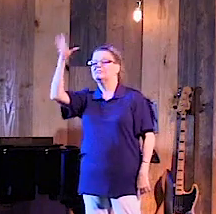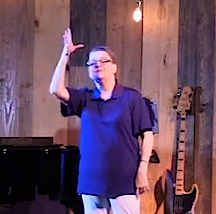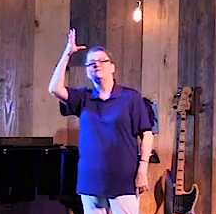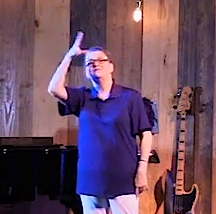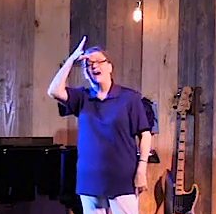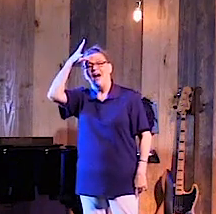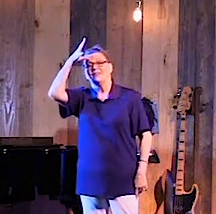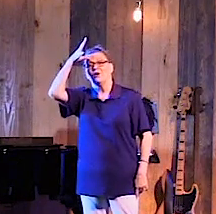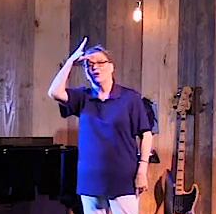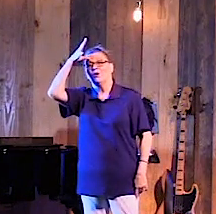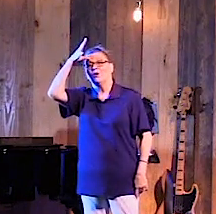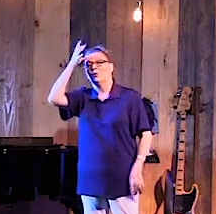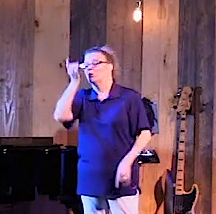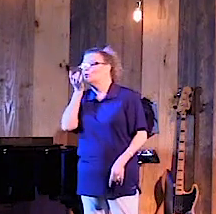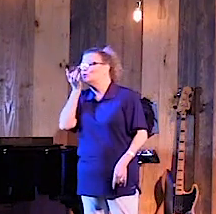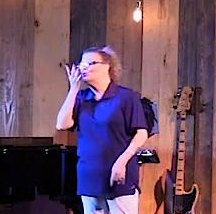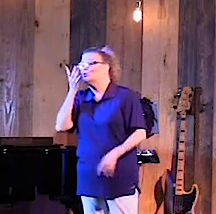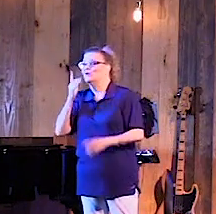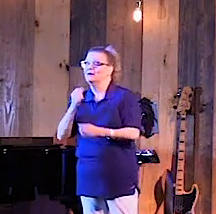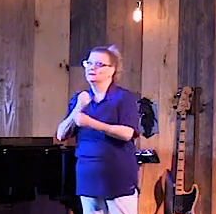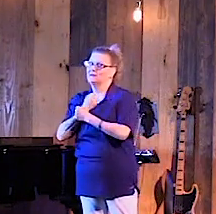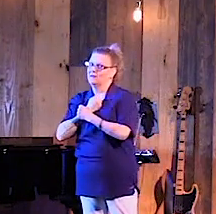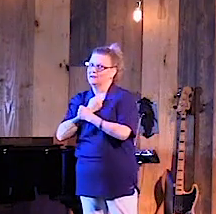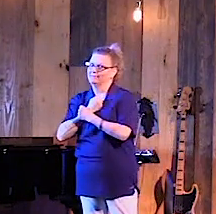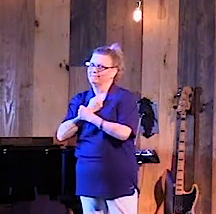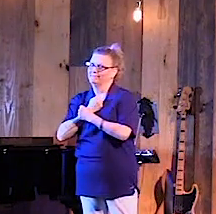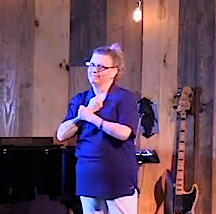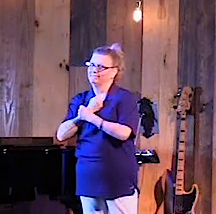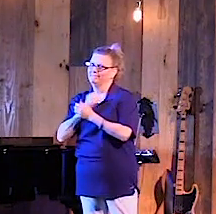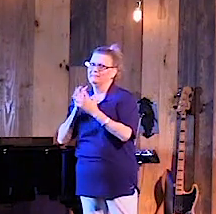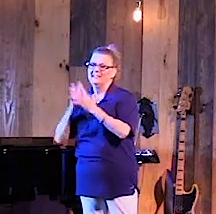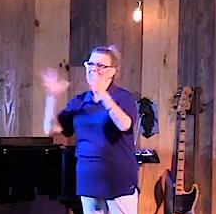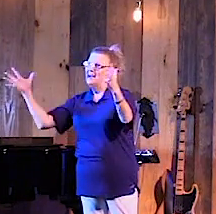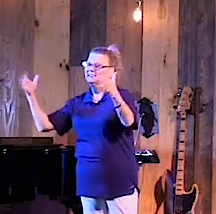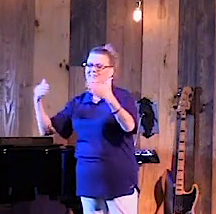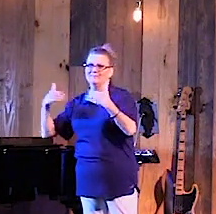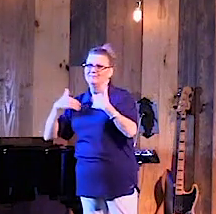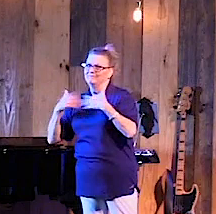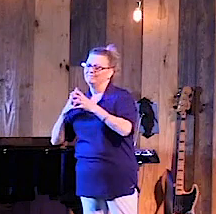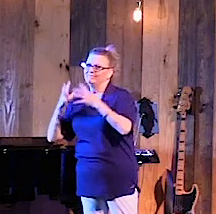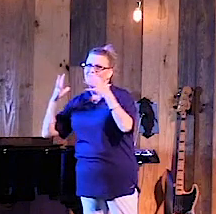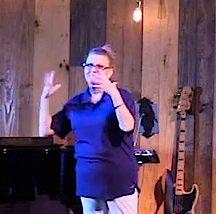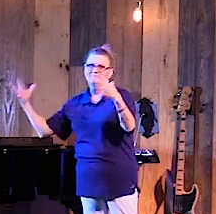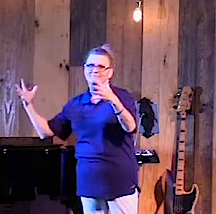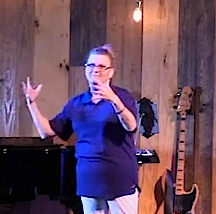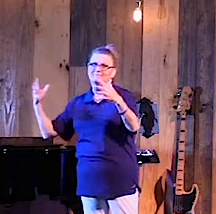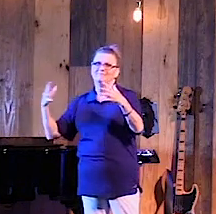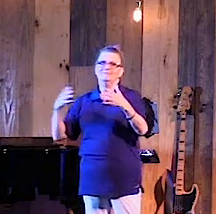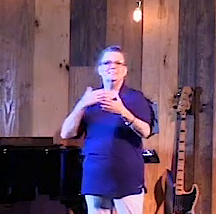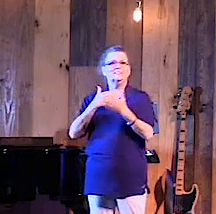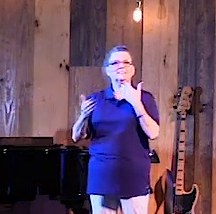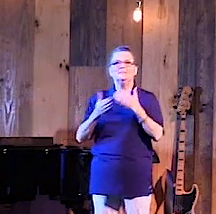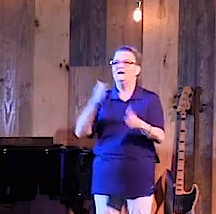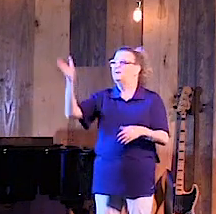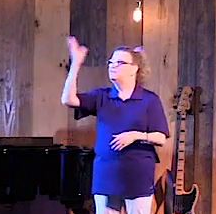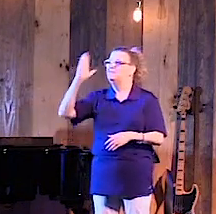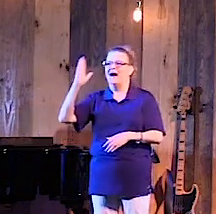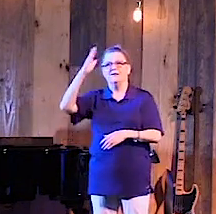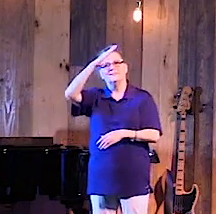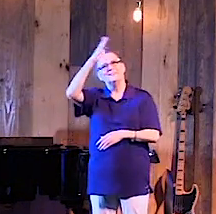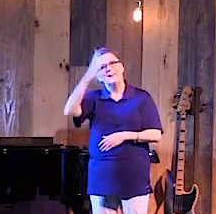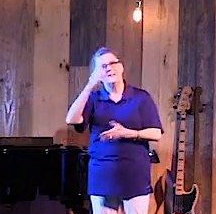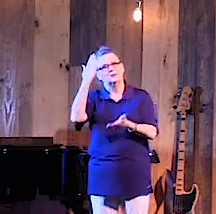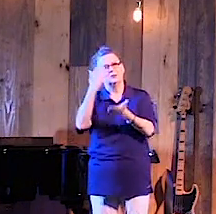his reckless loving. You see, God never stops loving us, even when we roam in the pain of sin. Never,